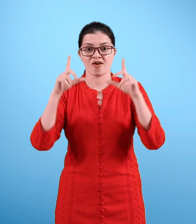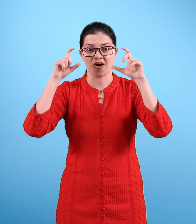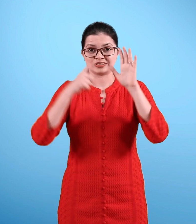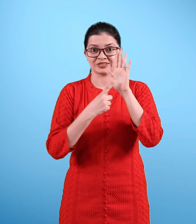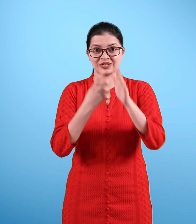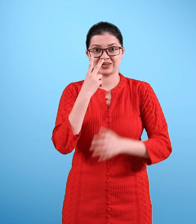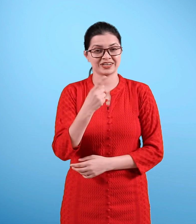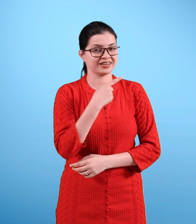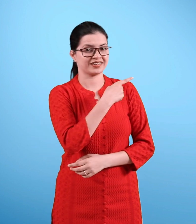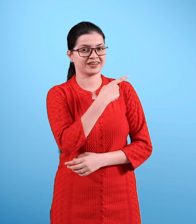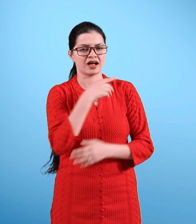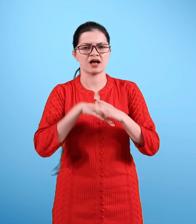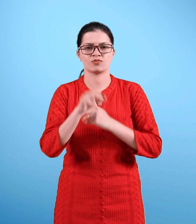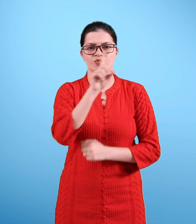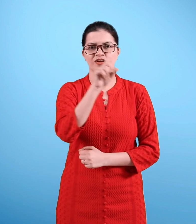Figure 11.1.